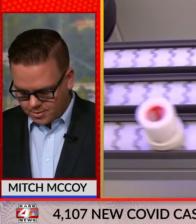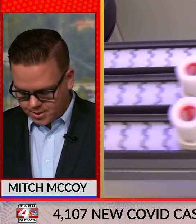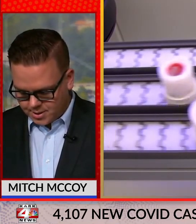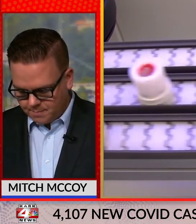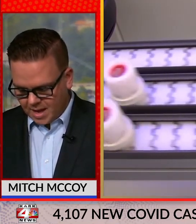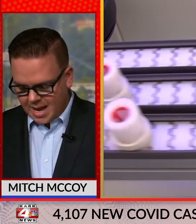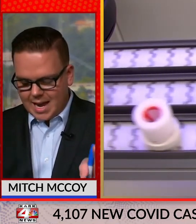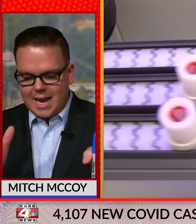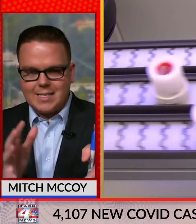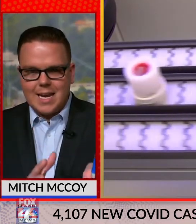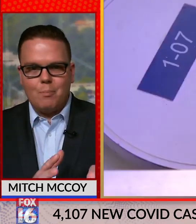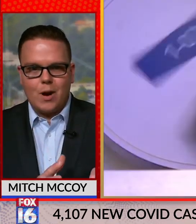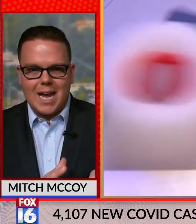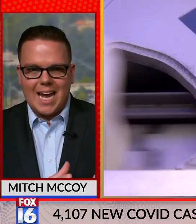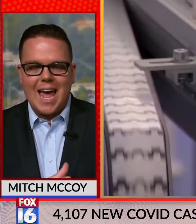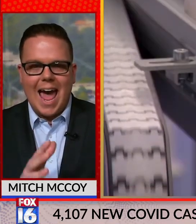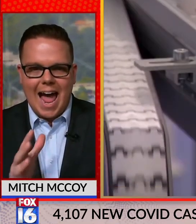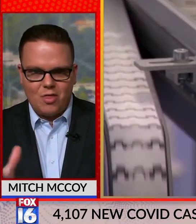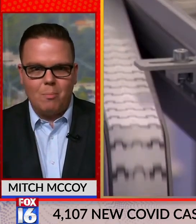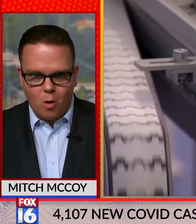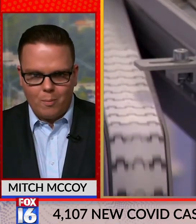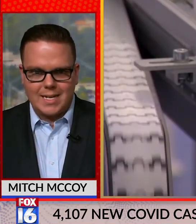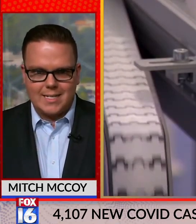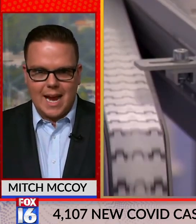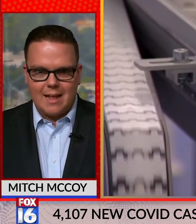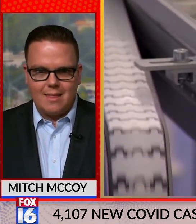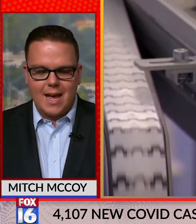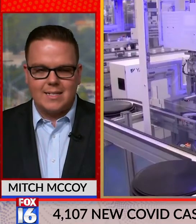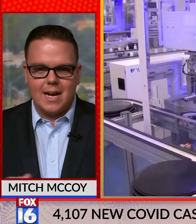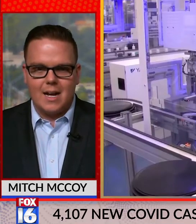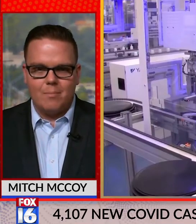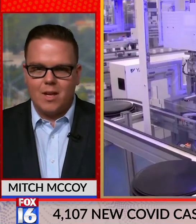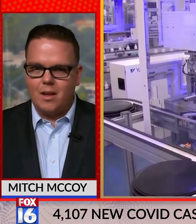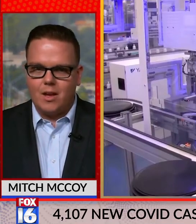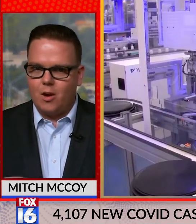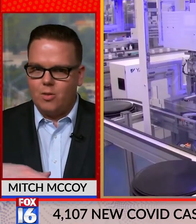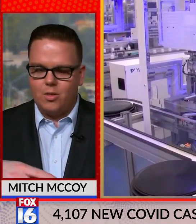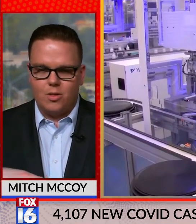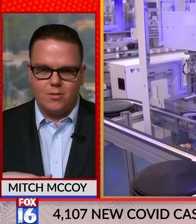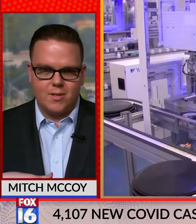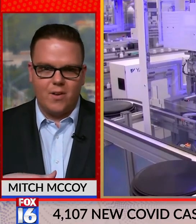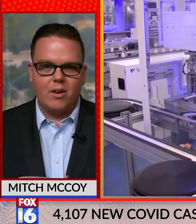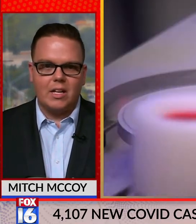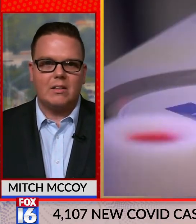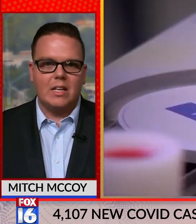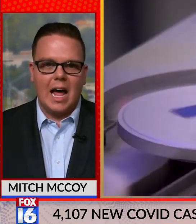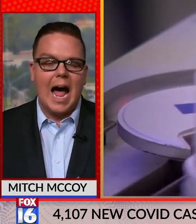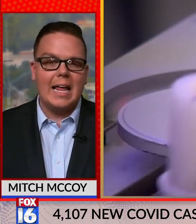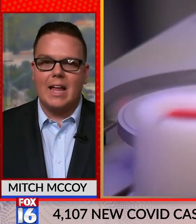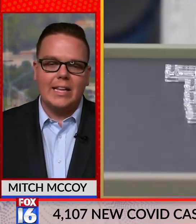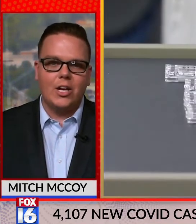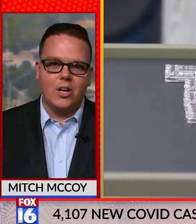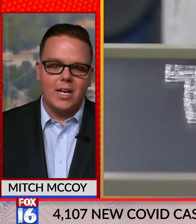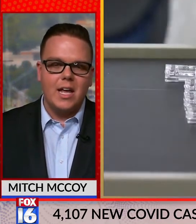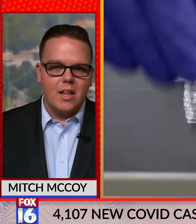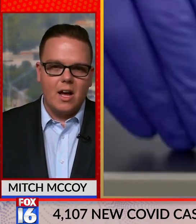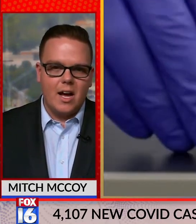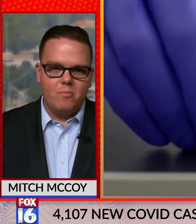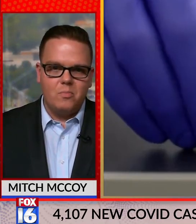healthcare system is not breaking at the moment, saying that, there's a very high